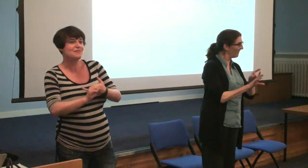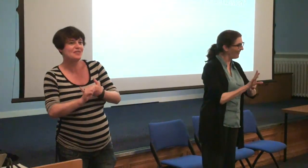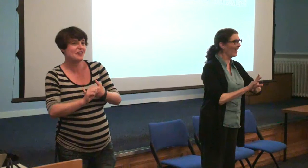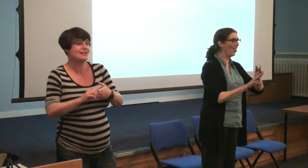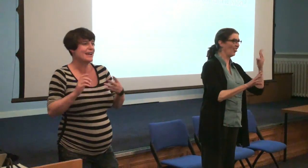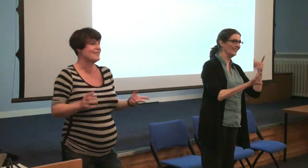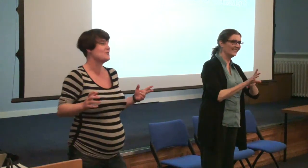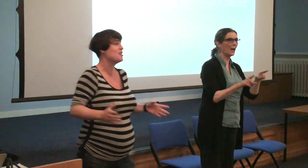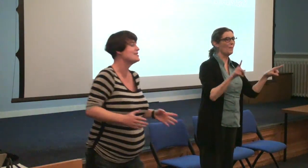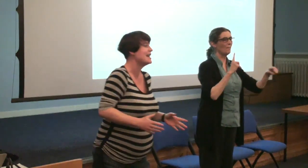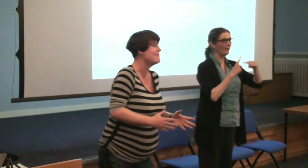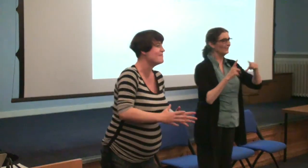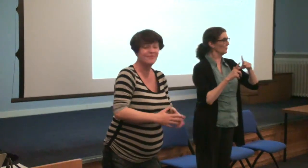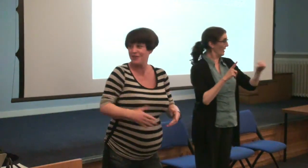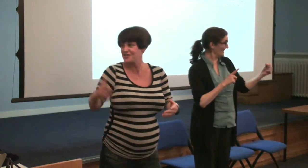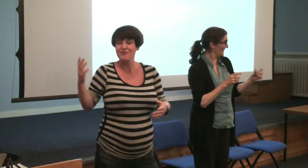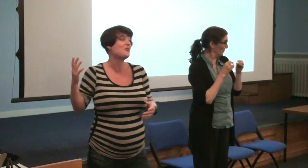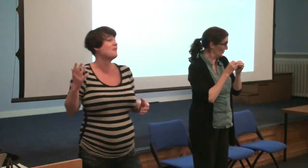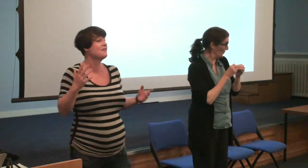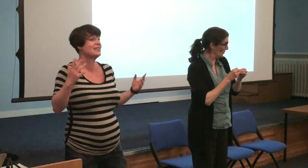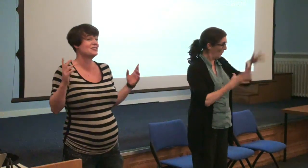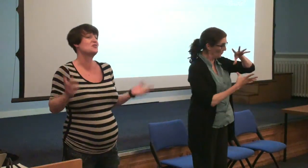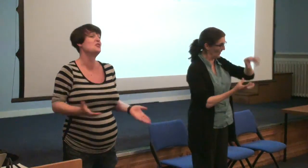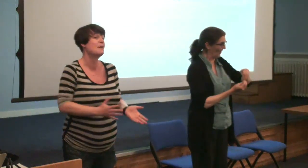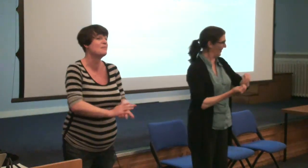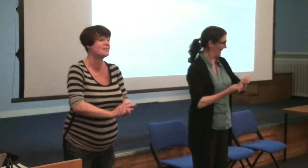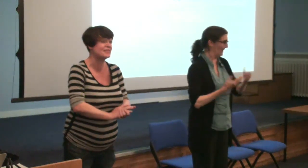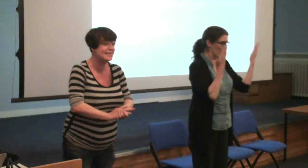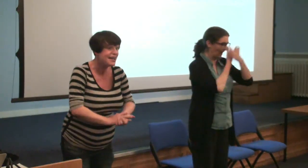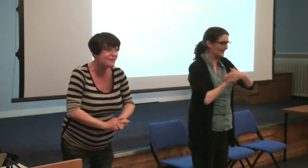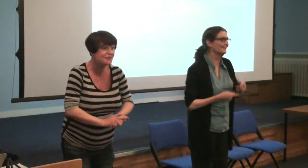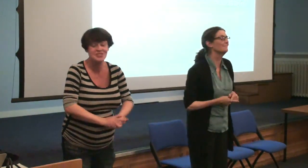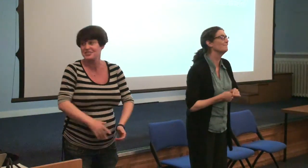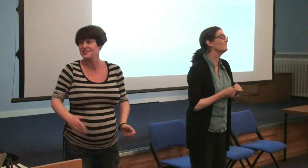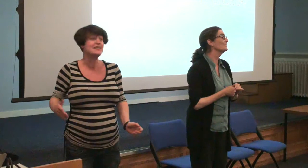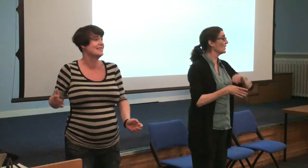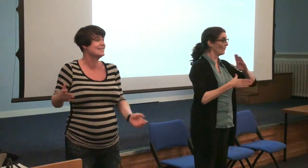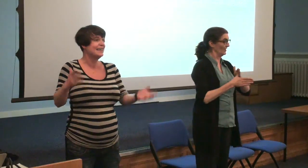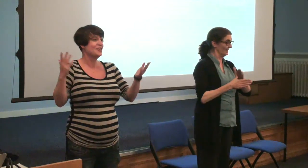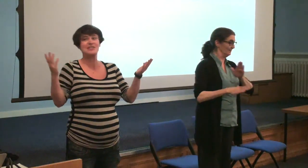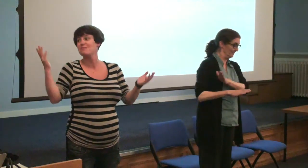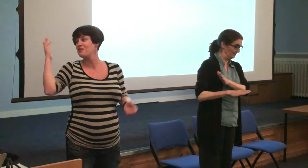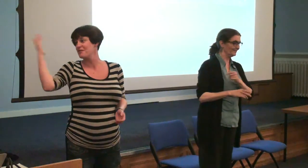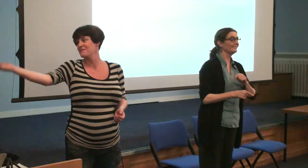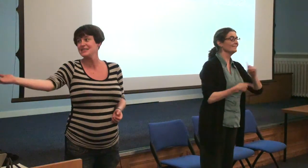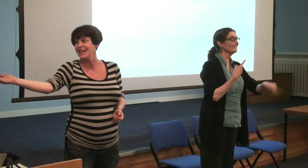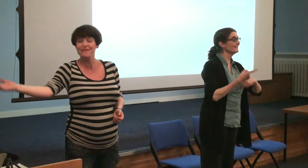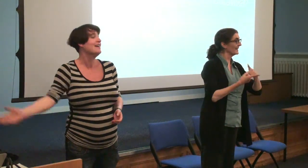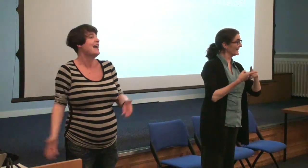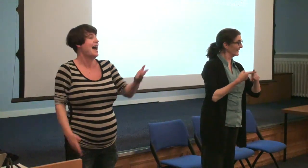announcements though at Harriet Watt. First of all, we've got two new members of staff who just joined us. You've seen both of them, Steve,